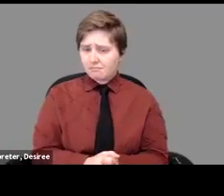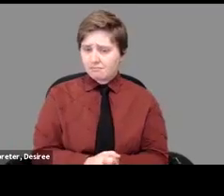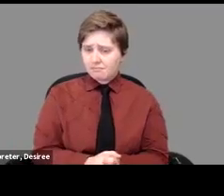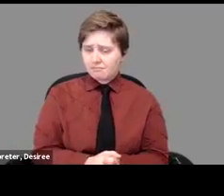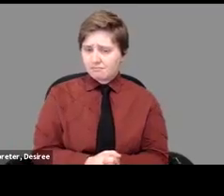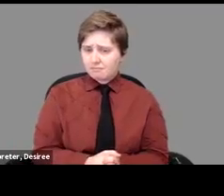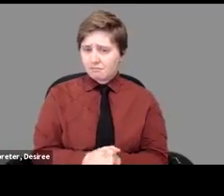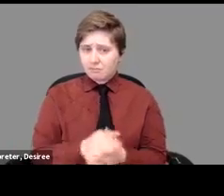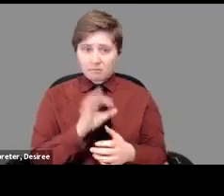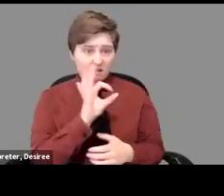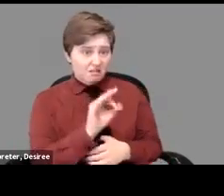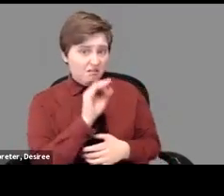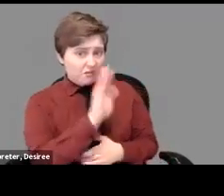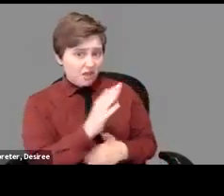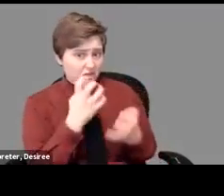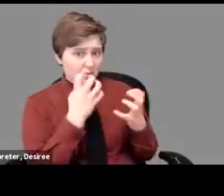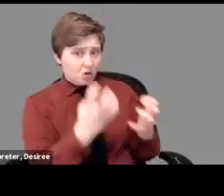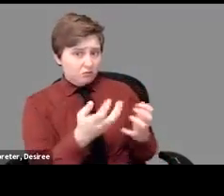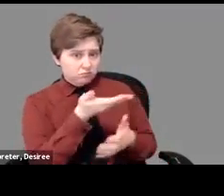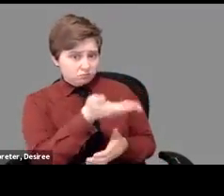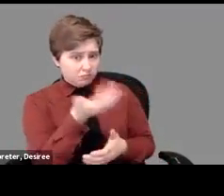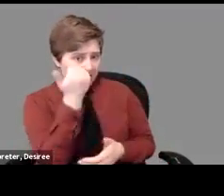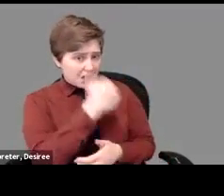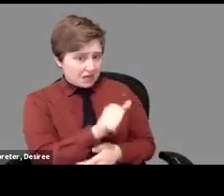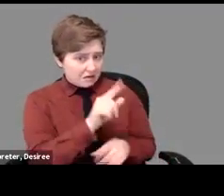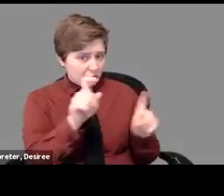Or from our Facebook audience?